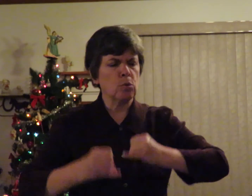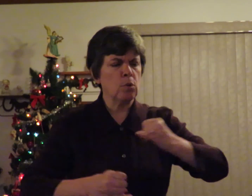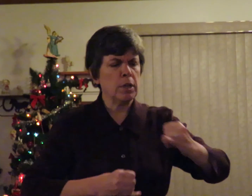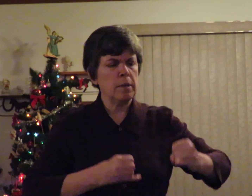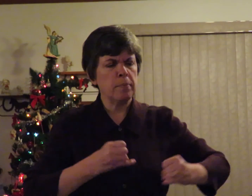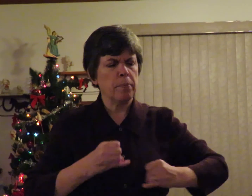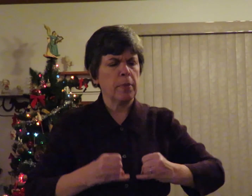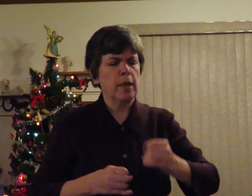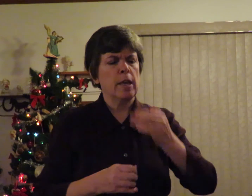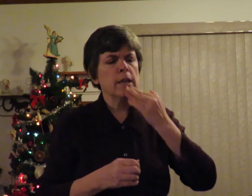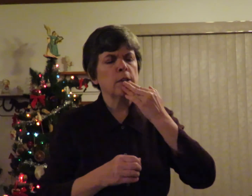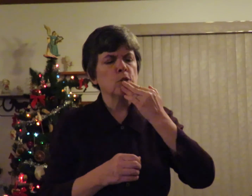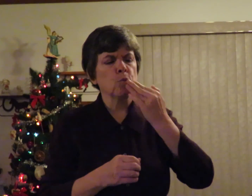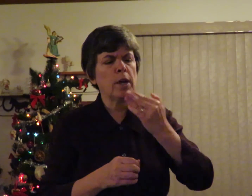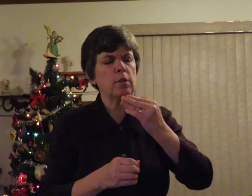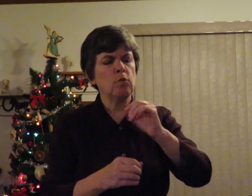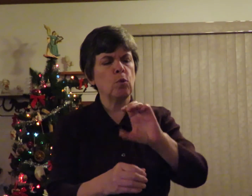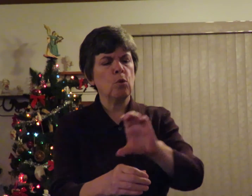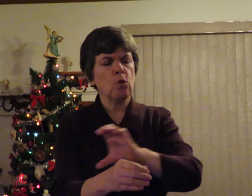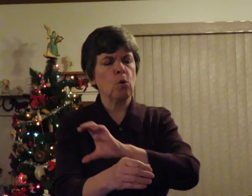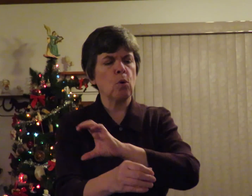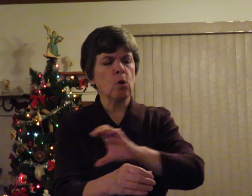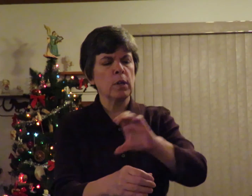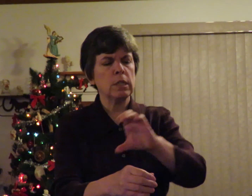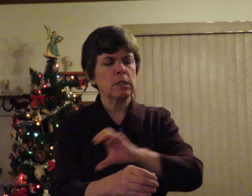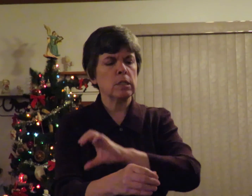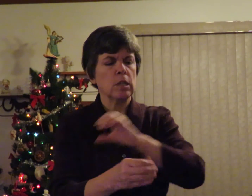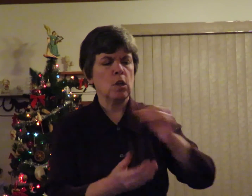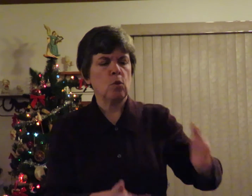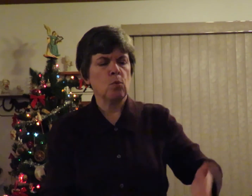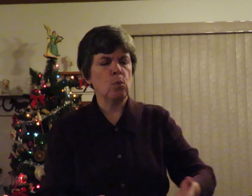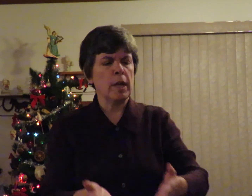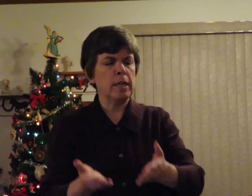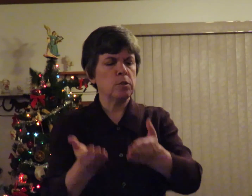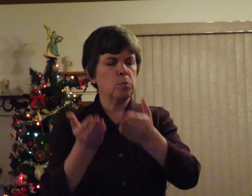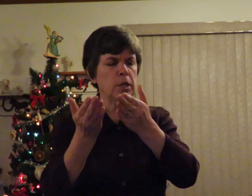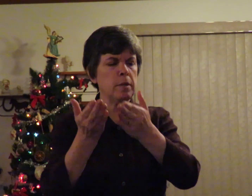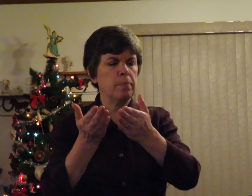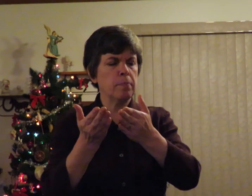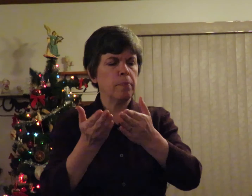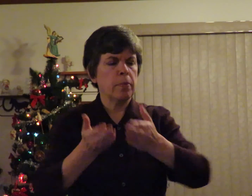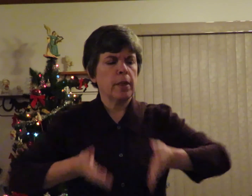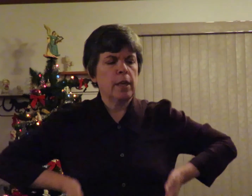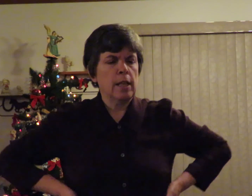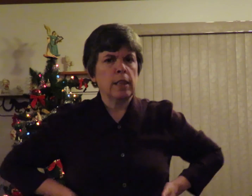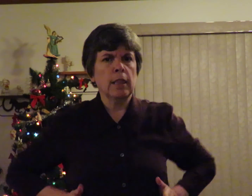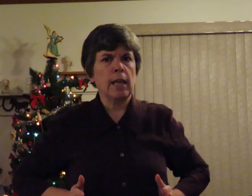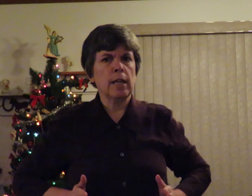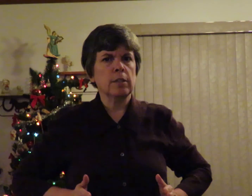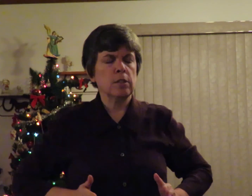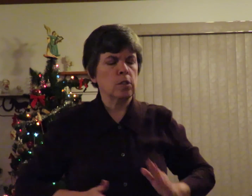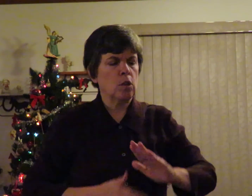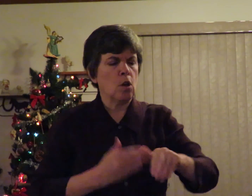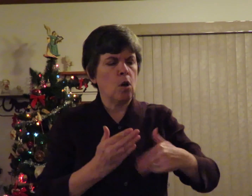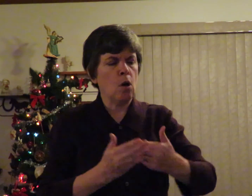joy in grateful chorus raise we. Let